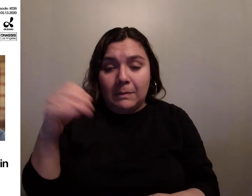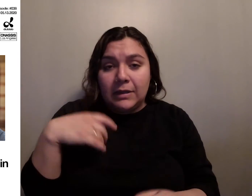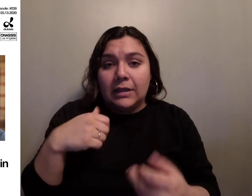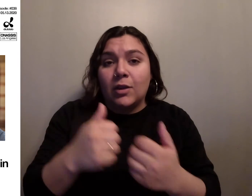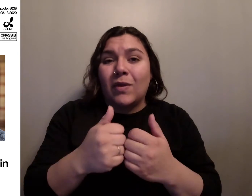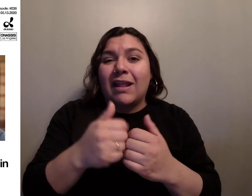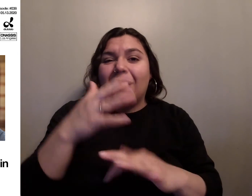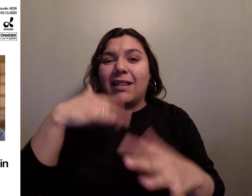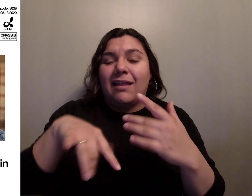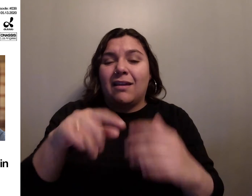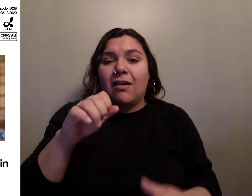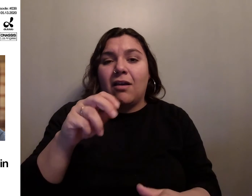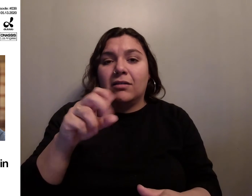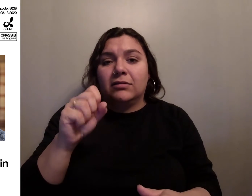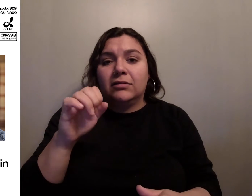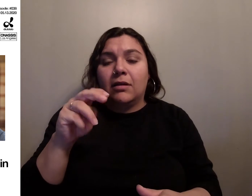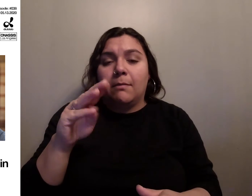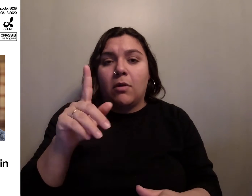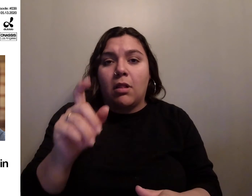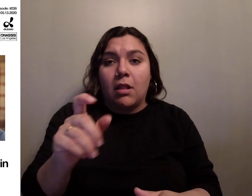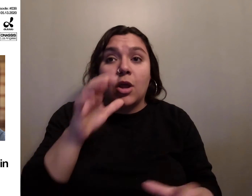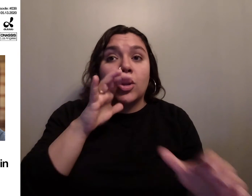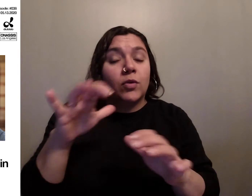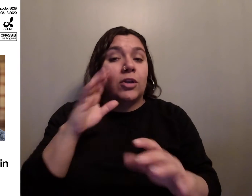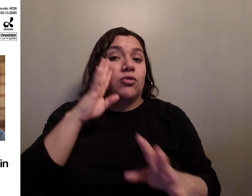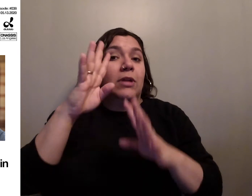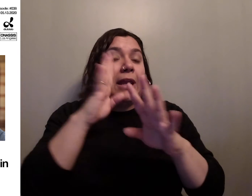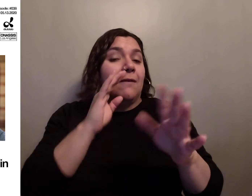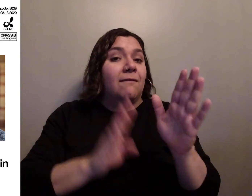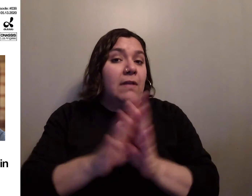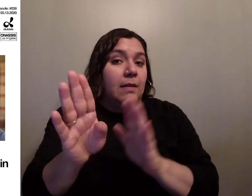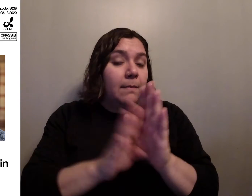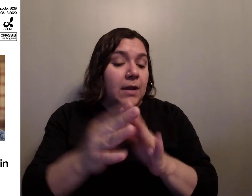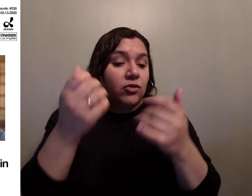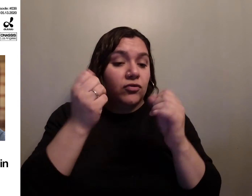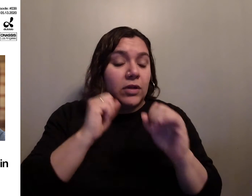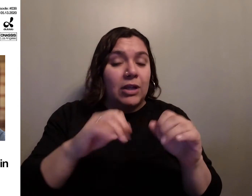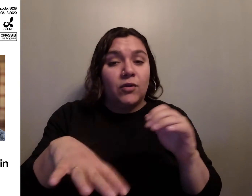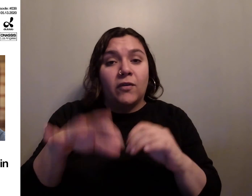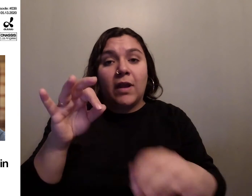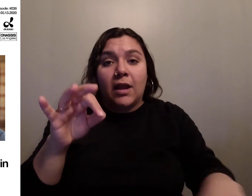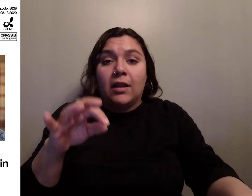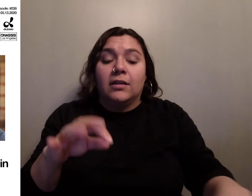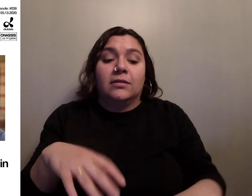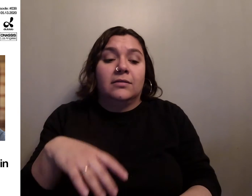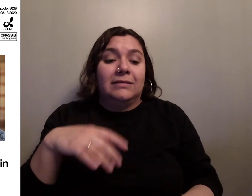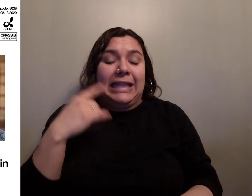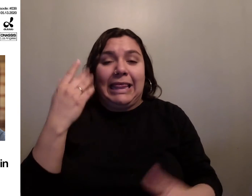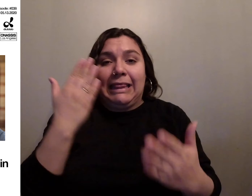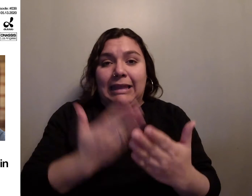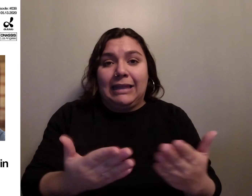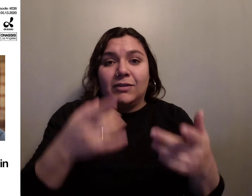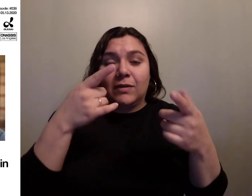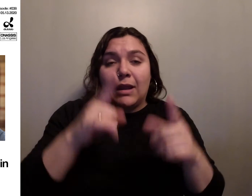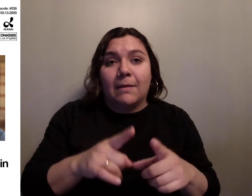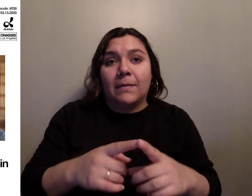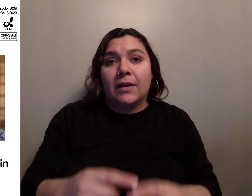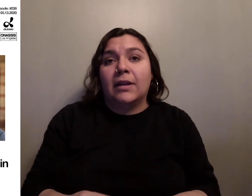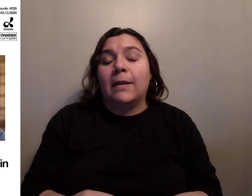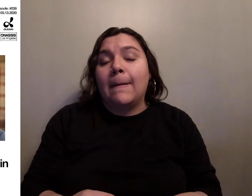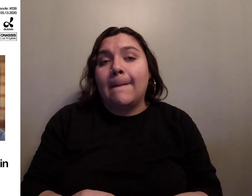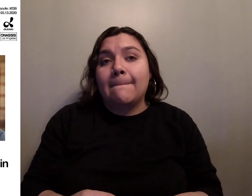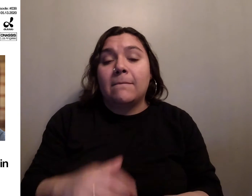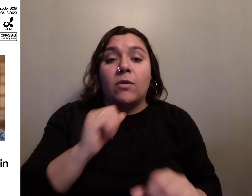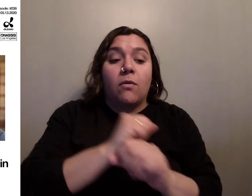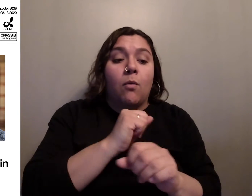alone, working then with their company or ensemble, making a work, doing creative development, trying to find